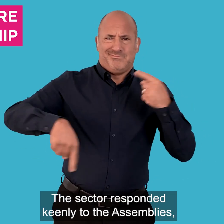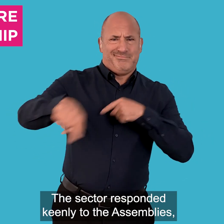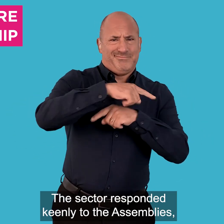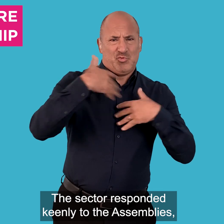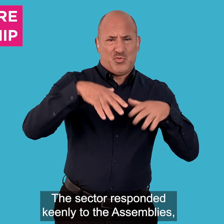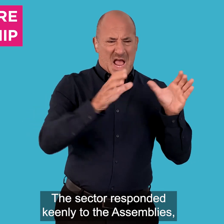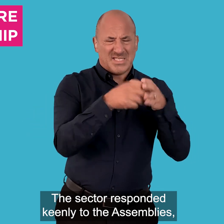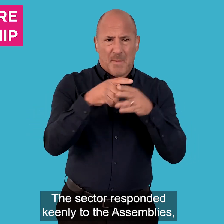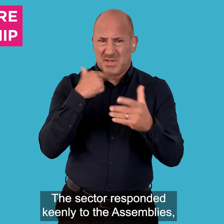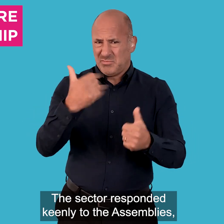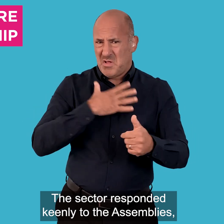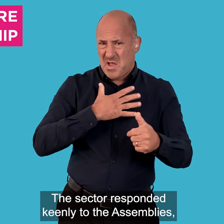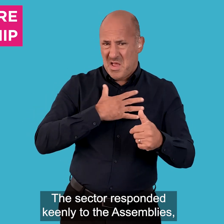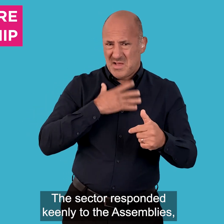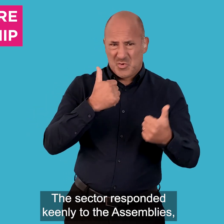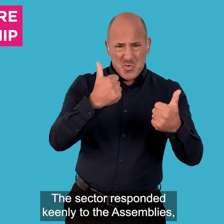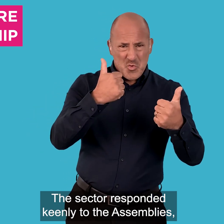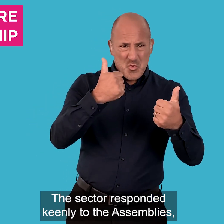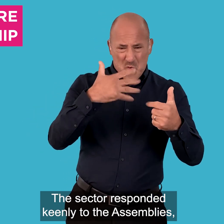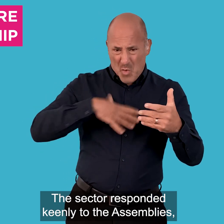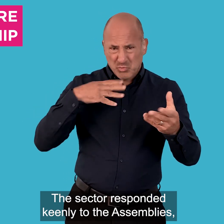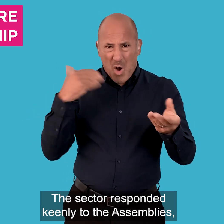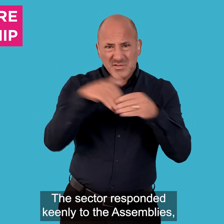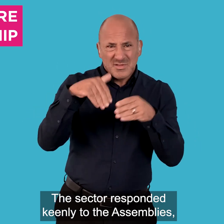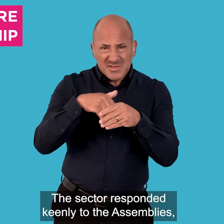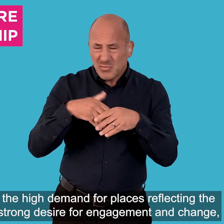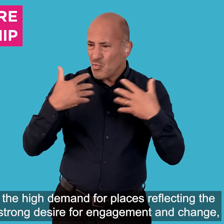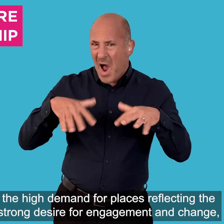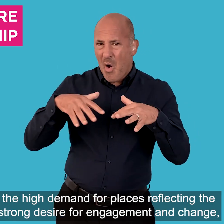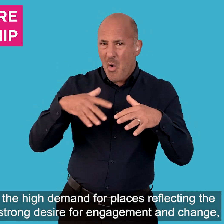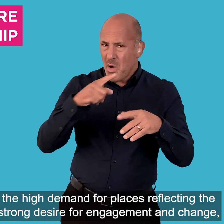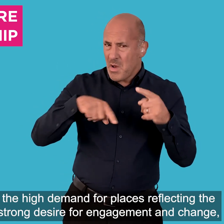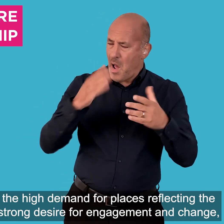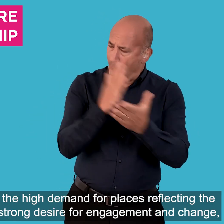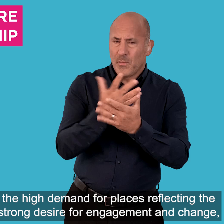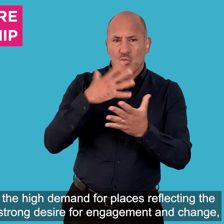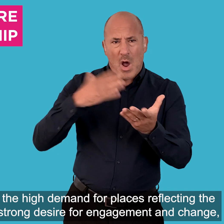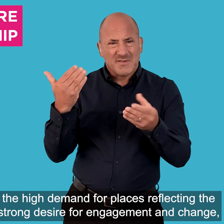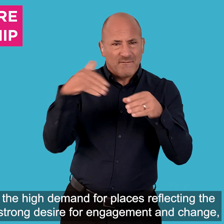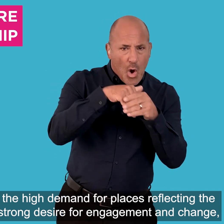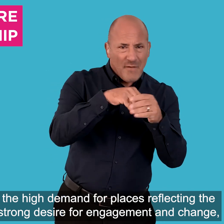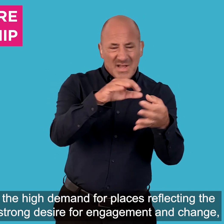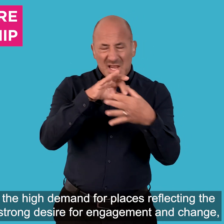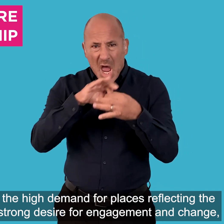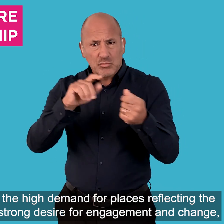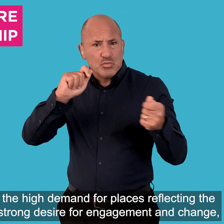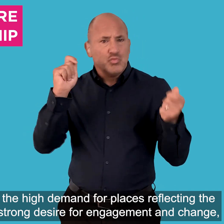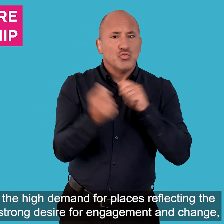The sector responded keenly to the assemblies. The high demand for places reflecting the strong desire